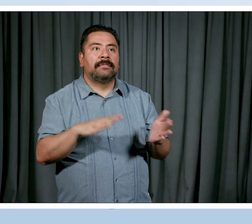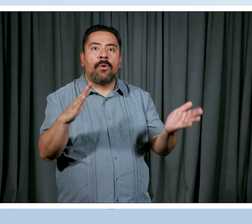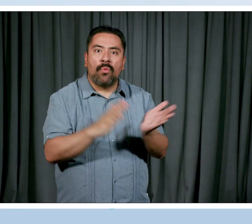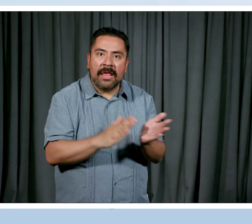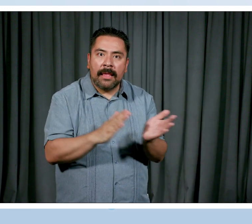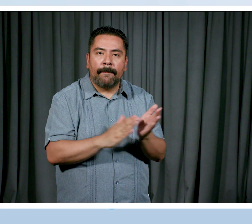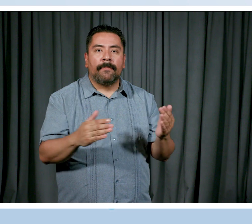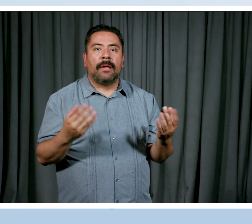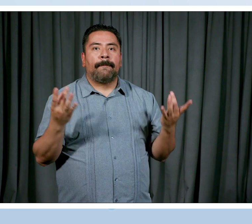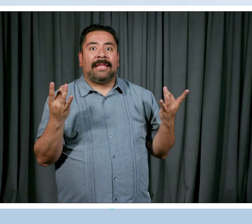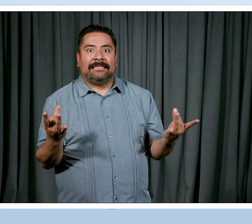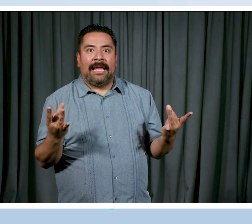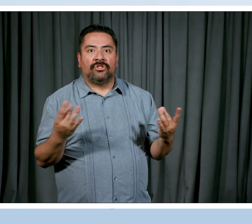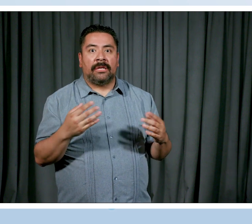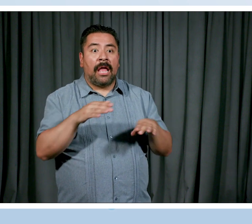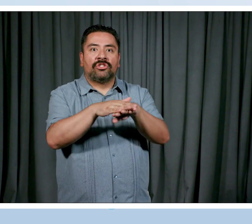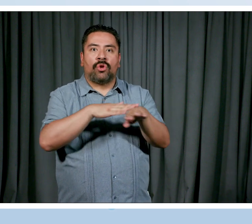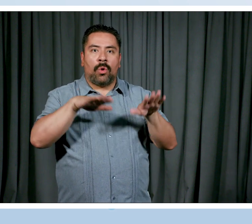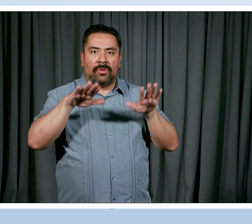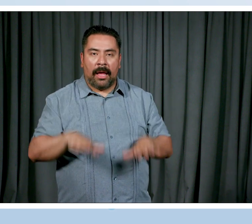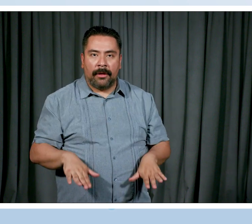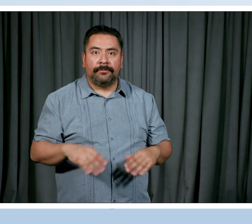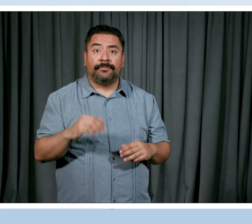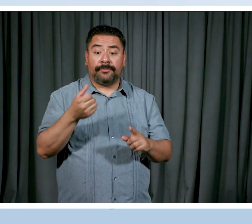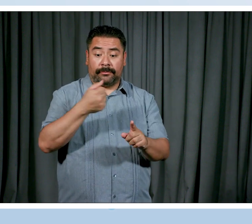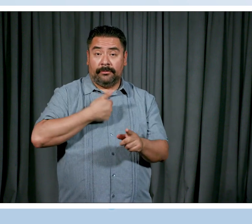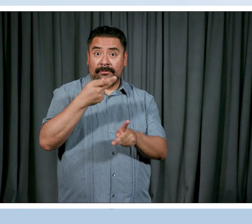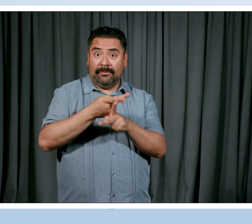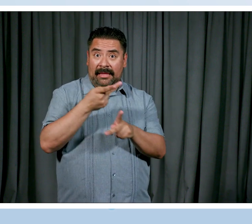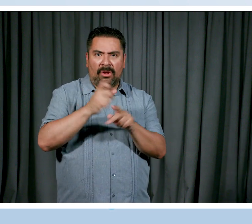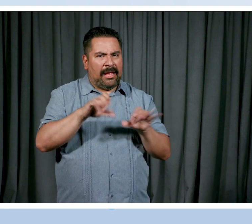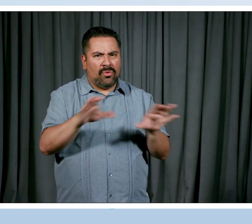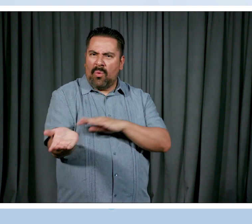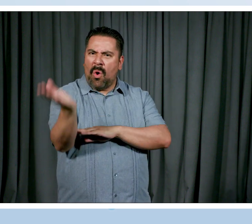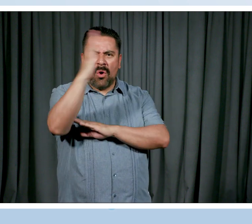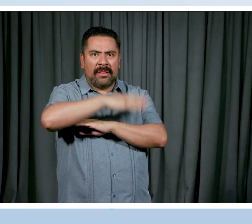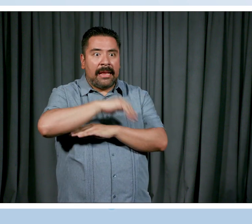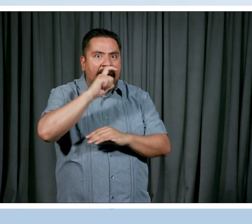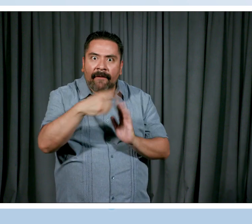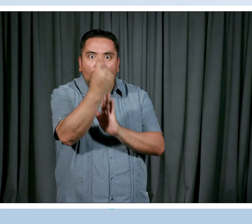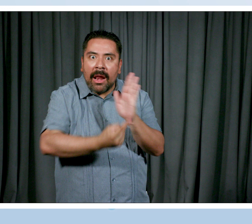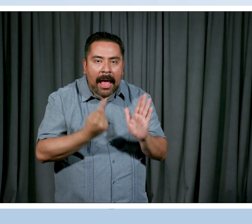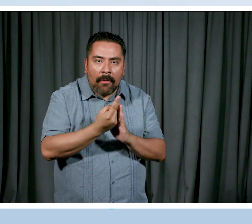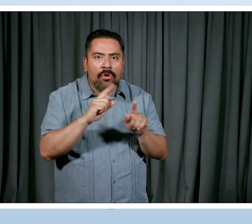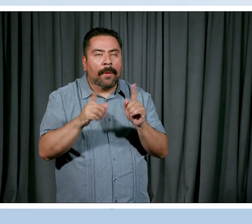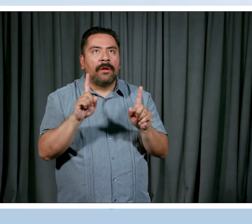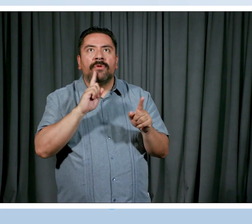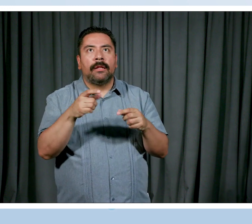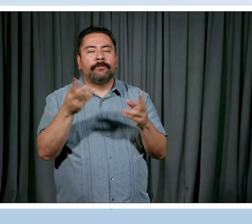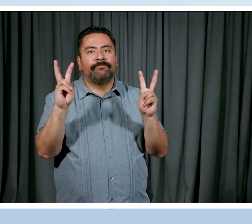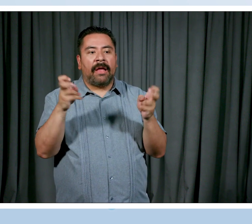slowing down. Self-care is something that you can do all day long. It doesn't have to be like an hour. And it's really about feeding